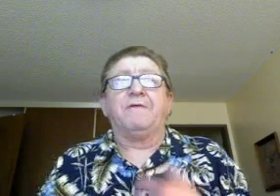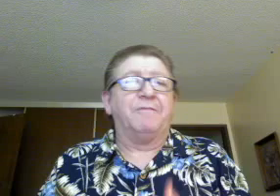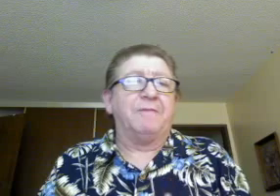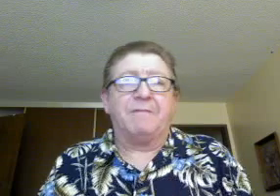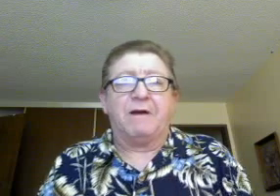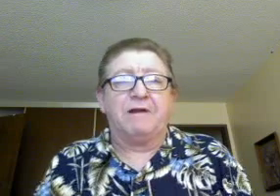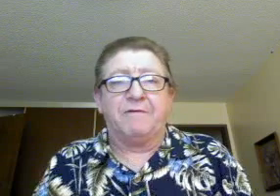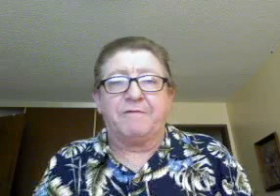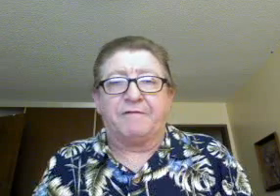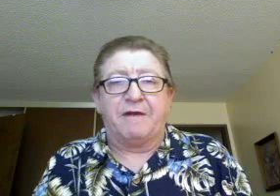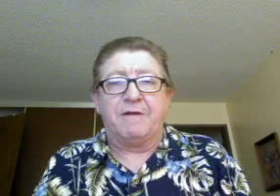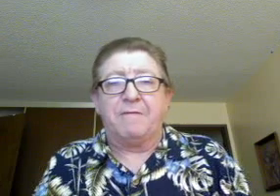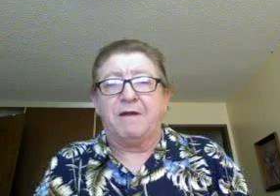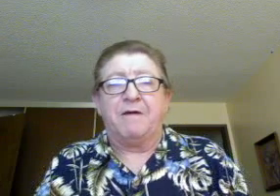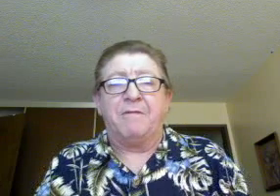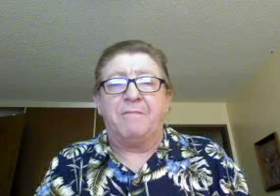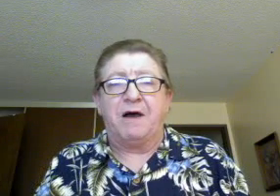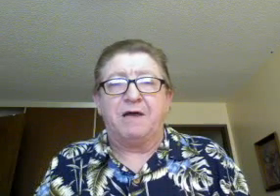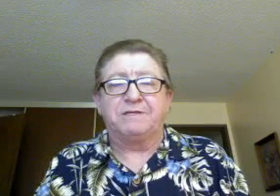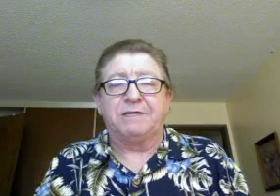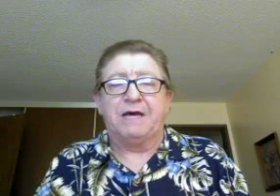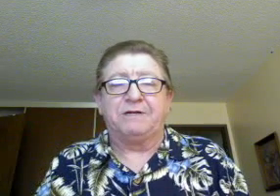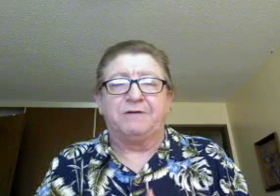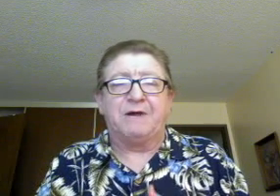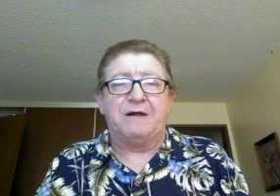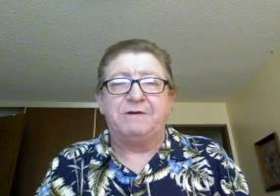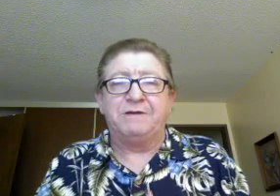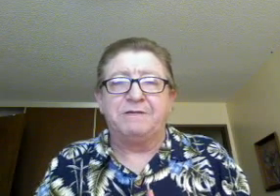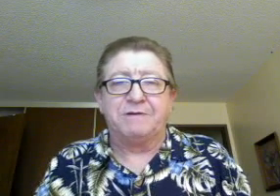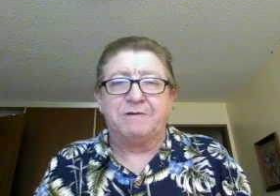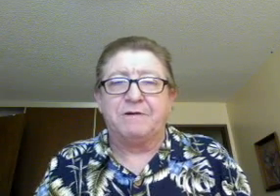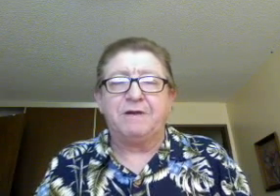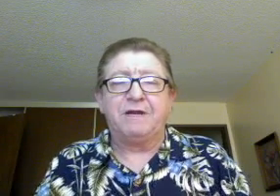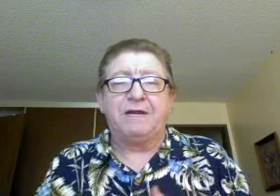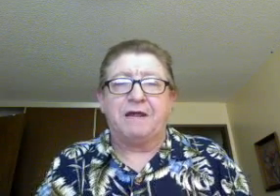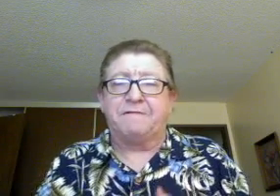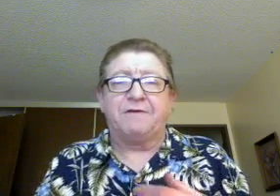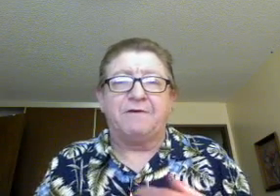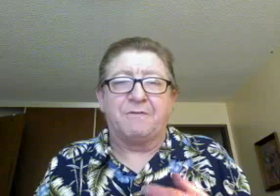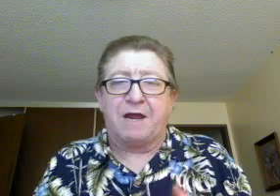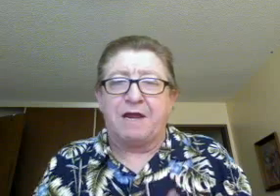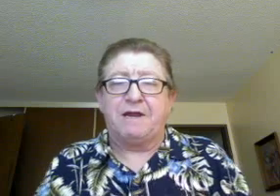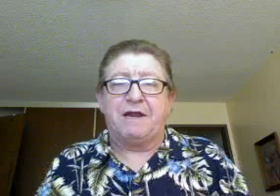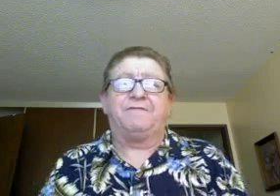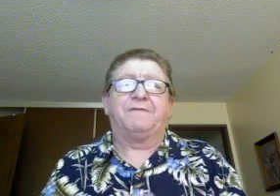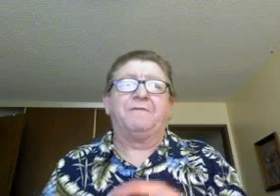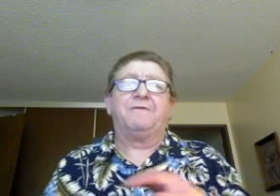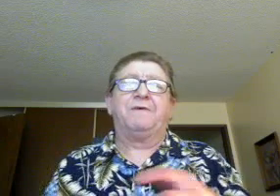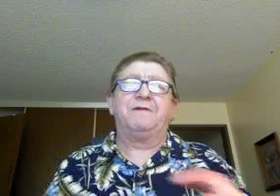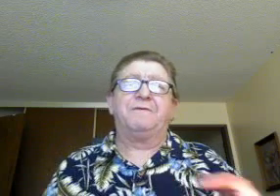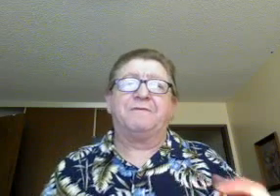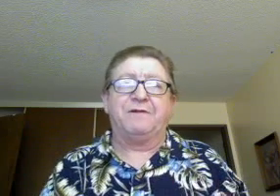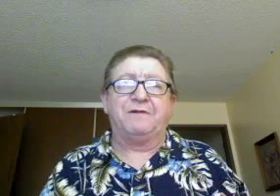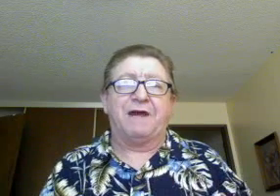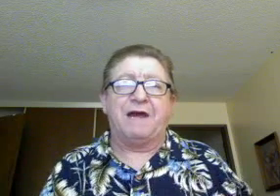also make my little statement about a mosque at ground zero. Yes, you're right. Everyone in the world has